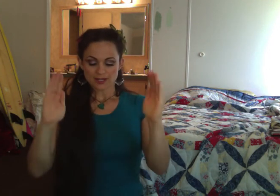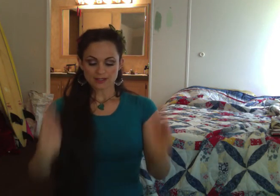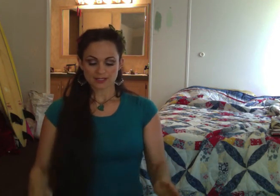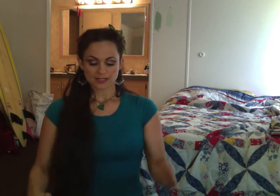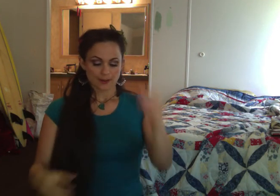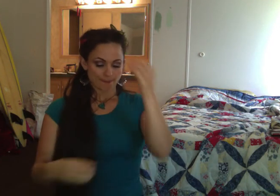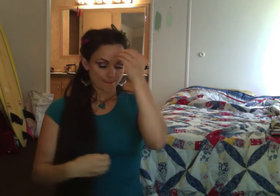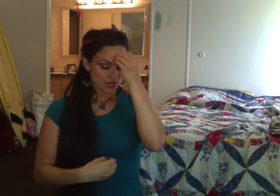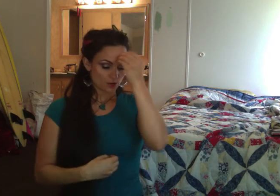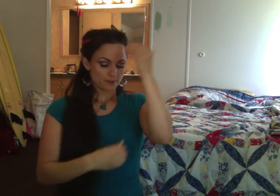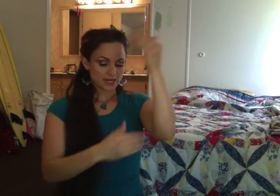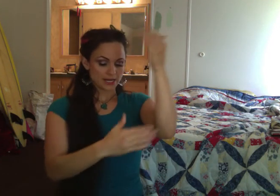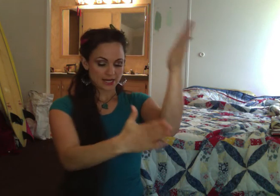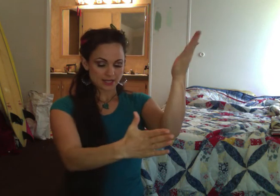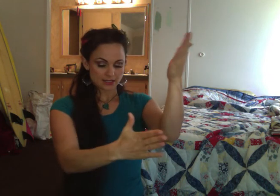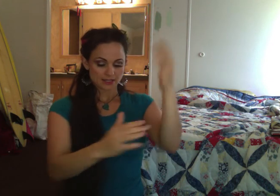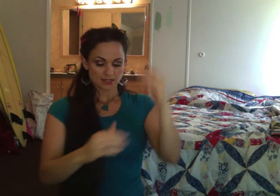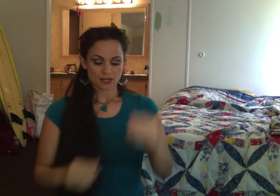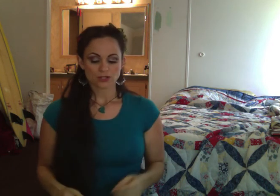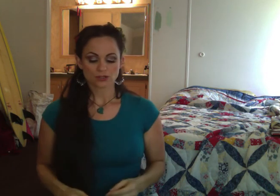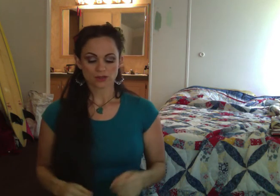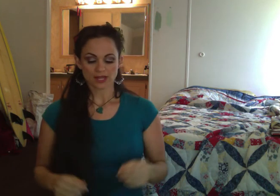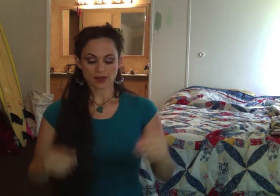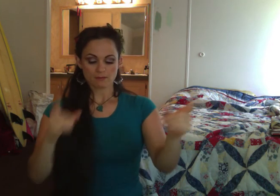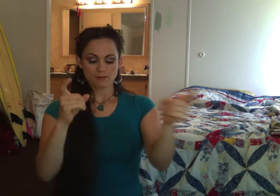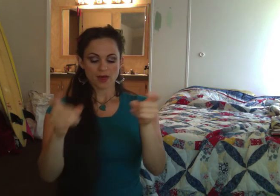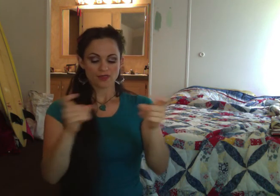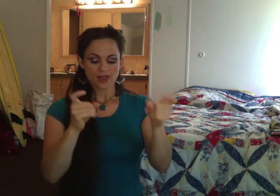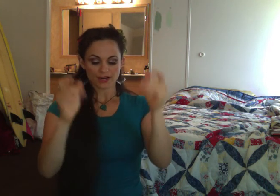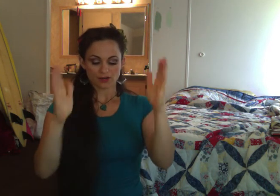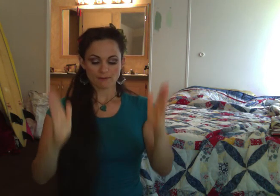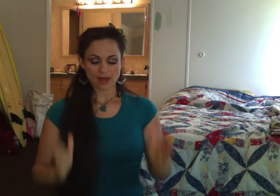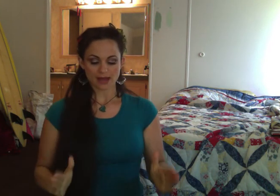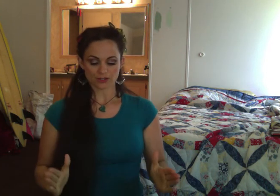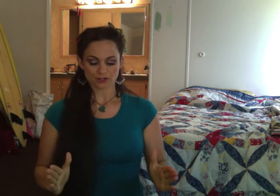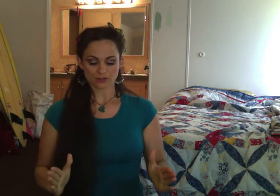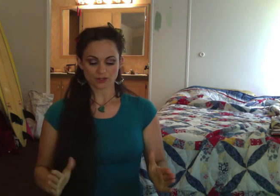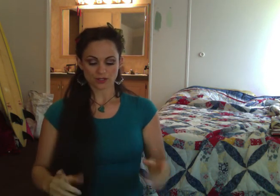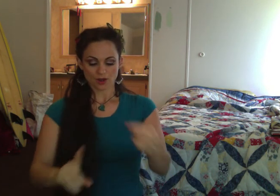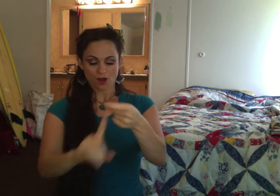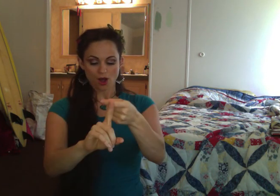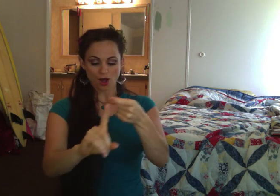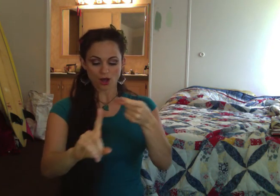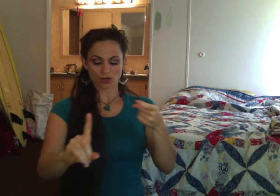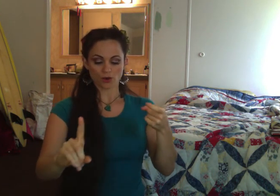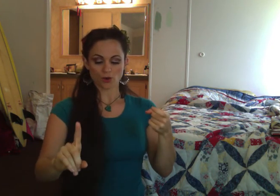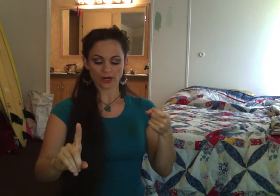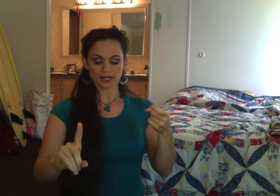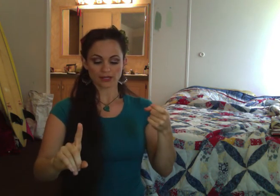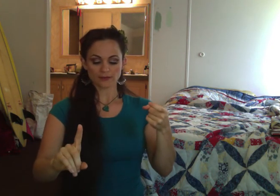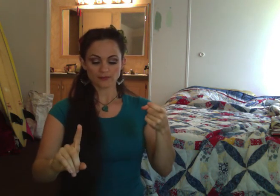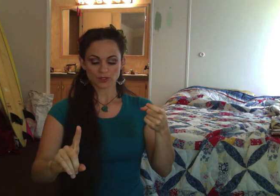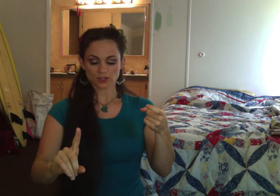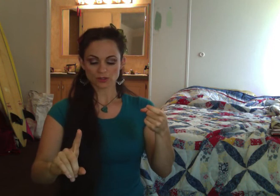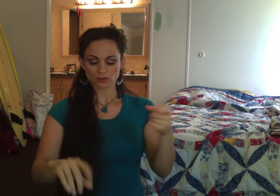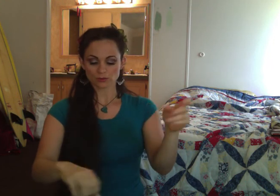Servants, be obedient to them that are your masters, according to